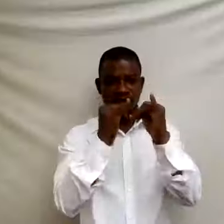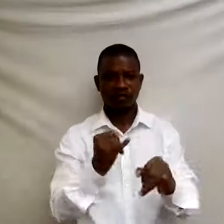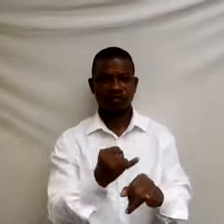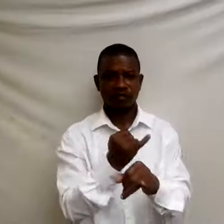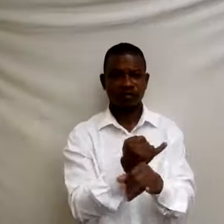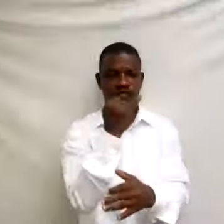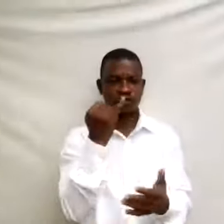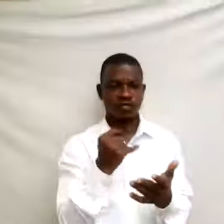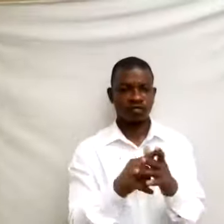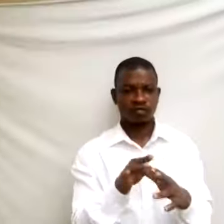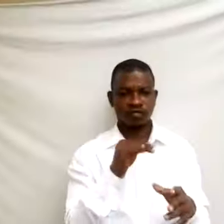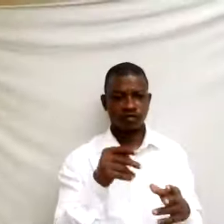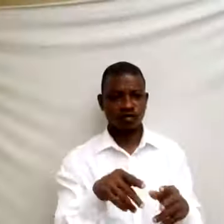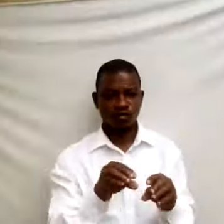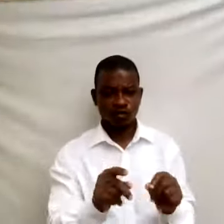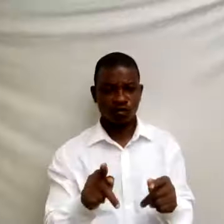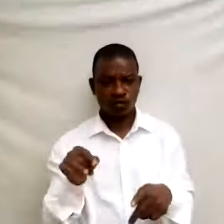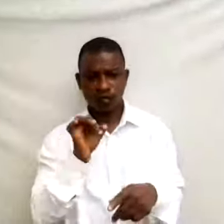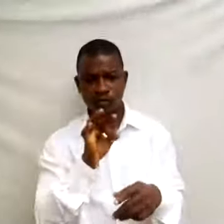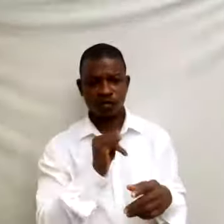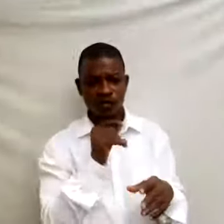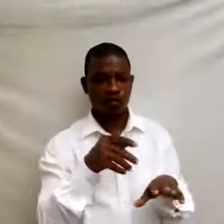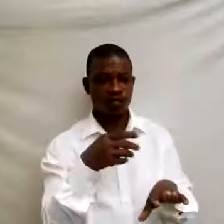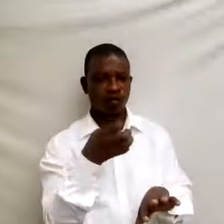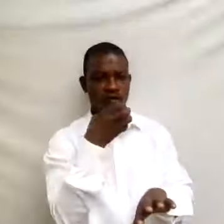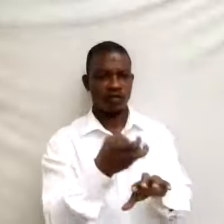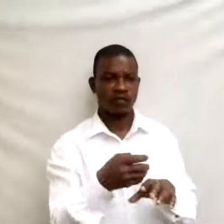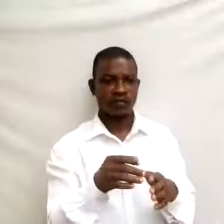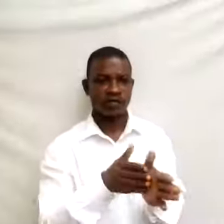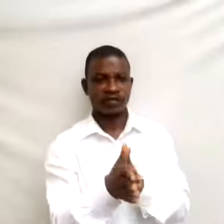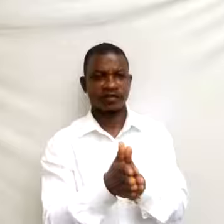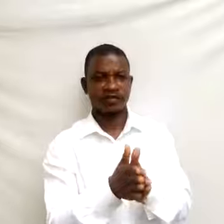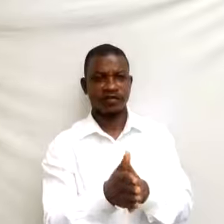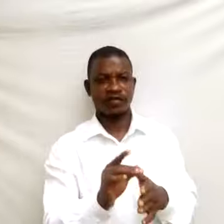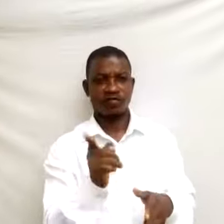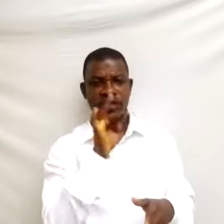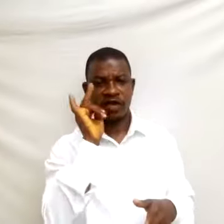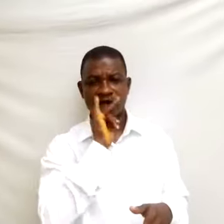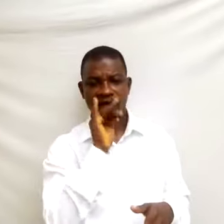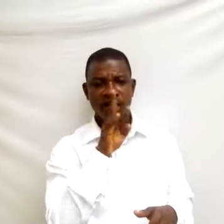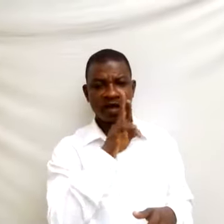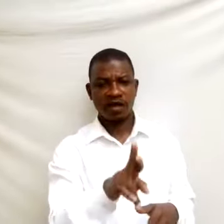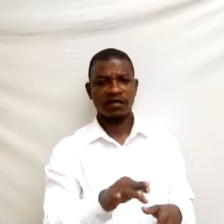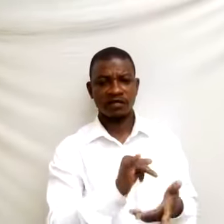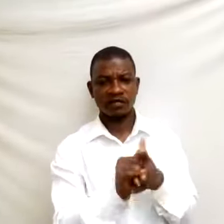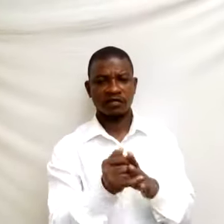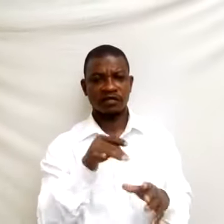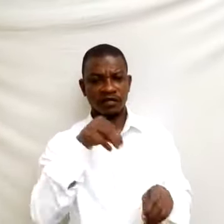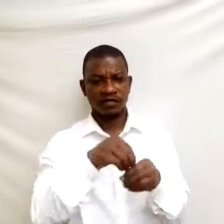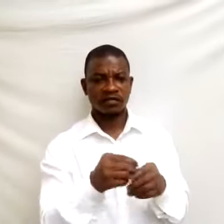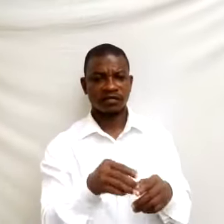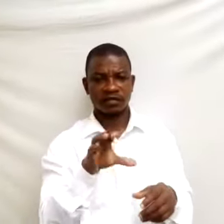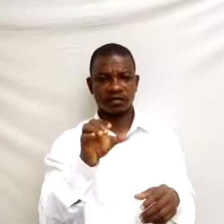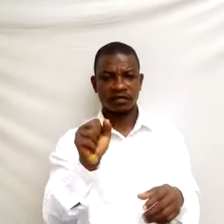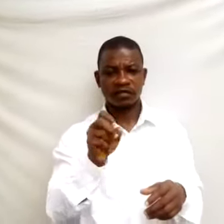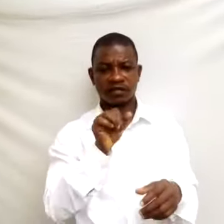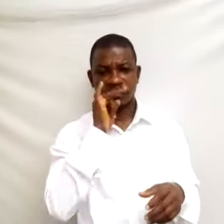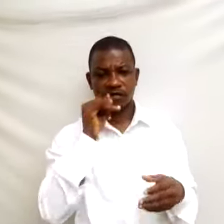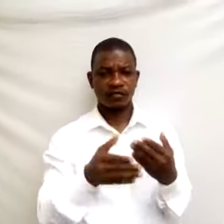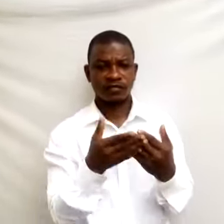operate on compound interest, whereas in the case of simple interest,